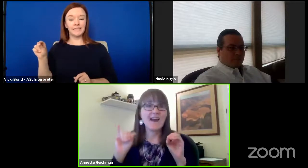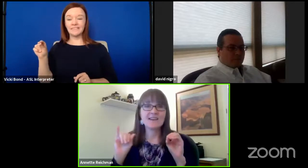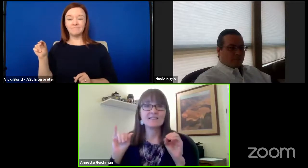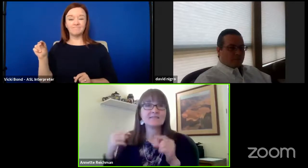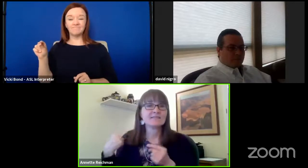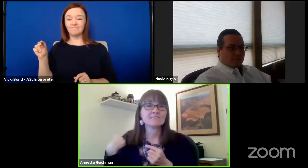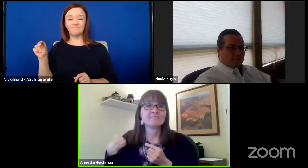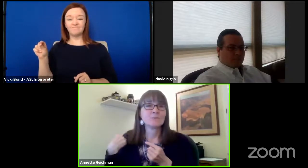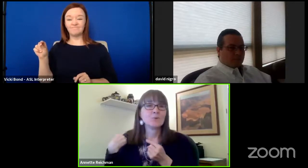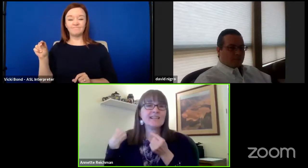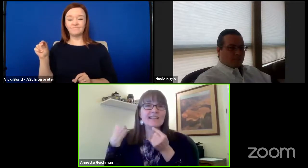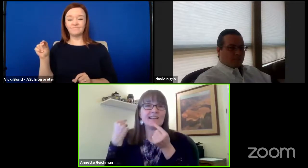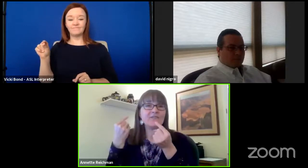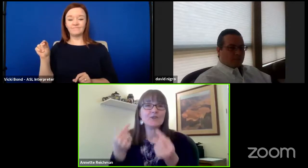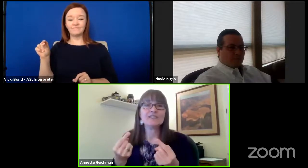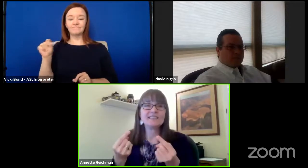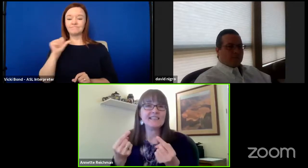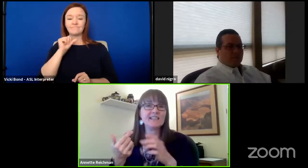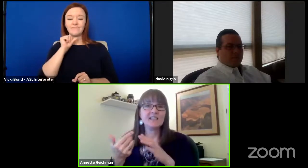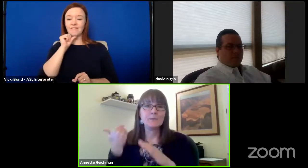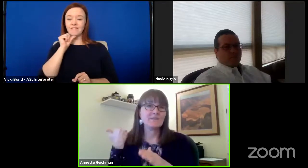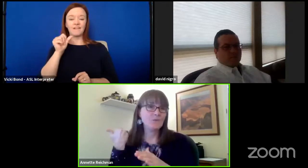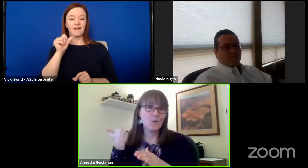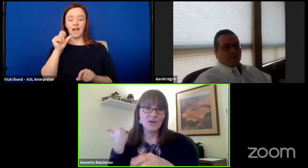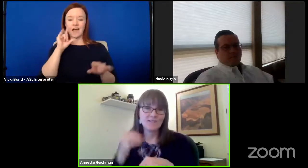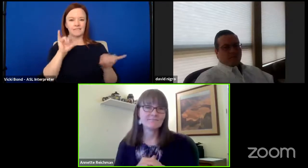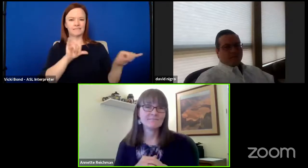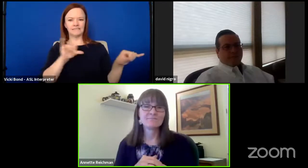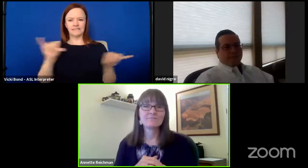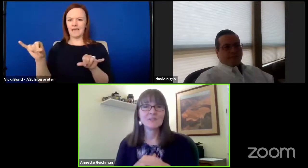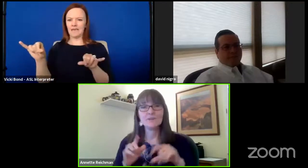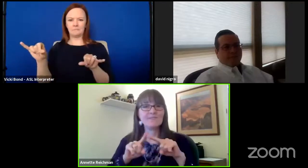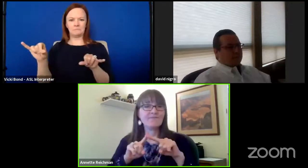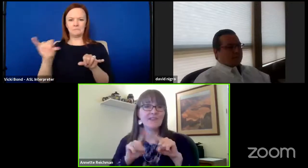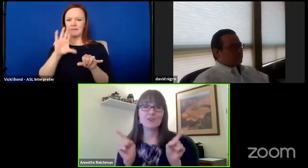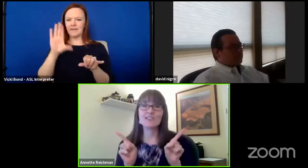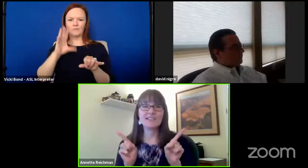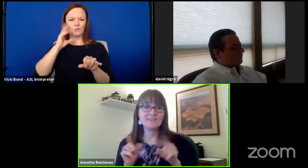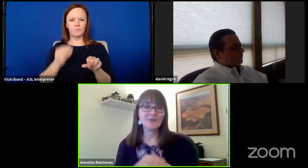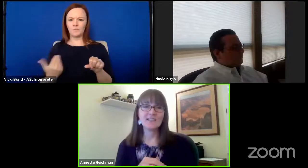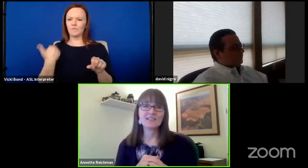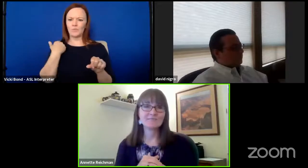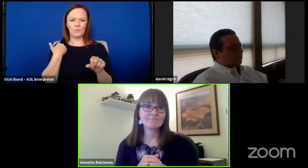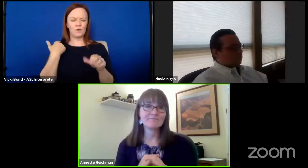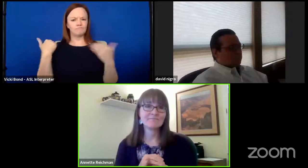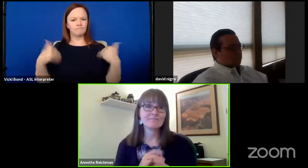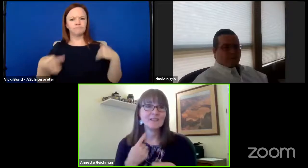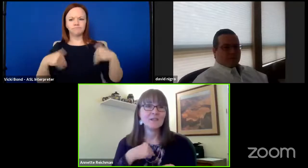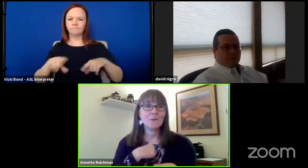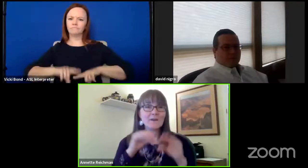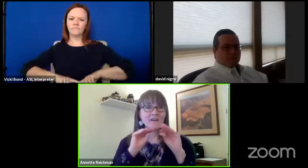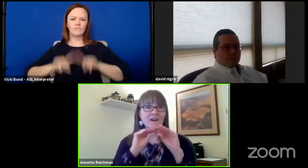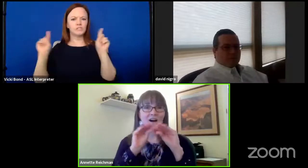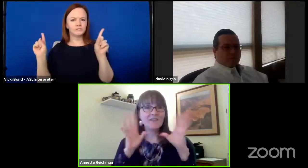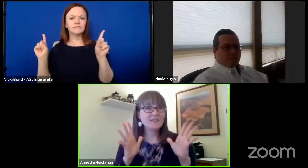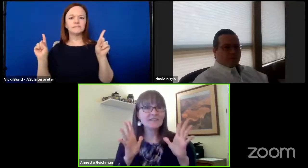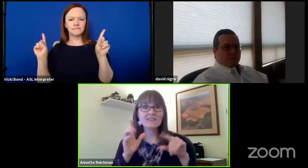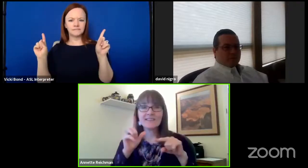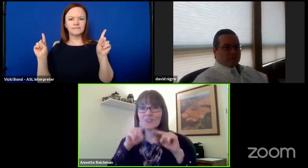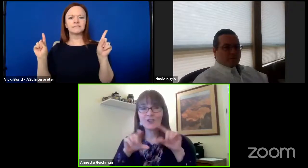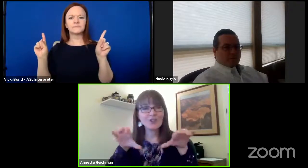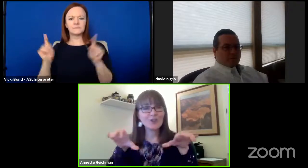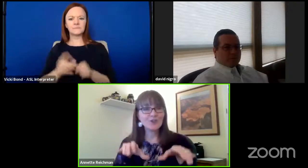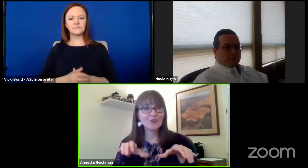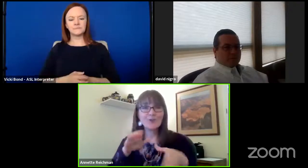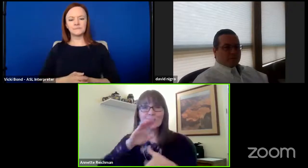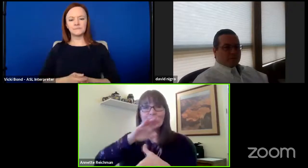nothing like we had ever seen before. It was very different. We